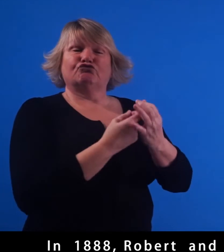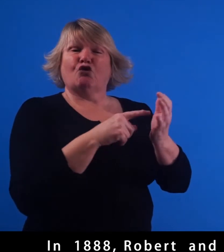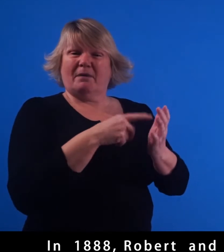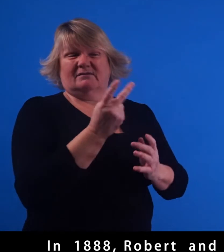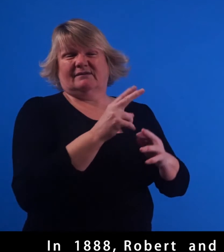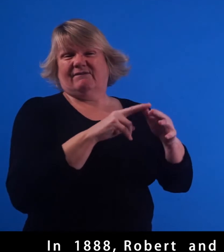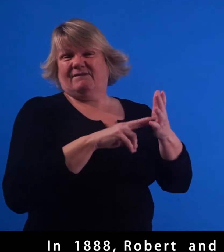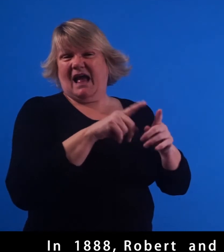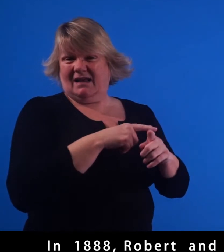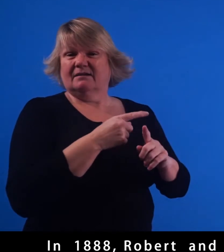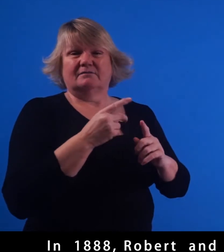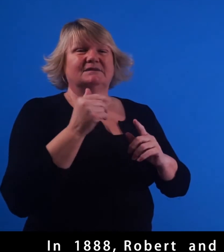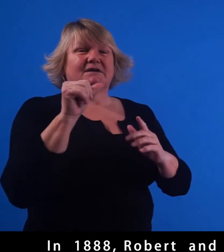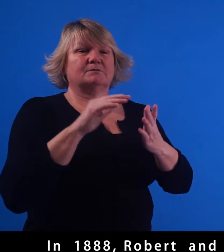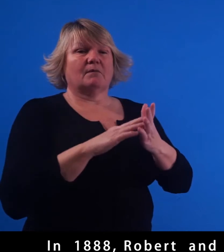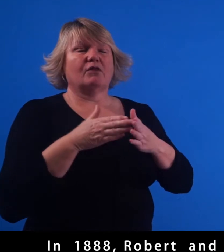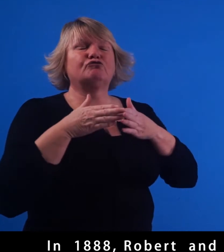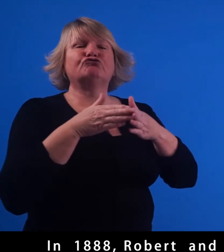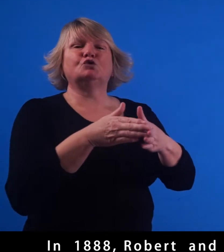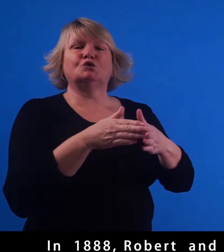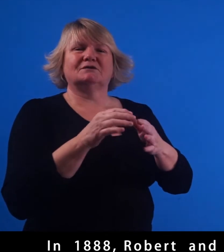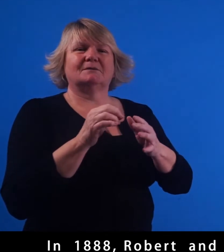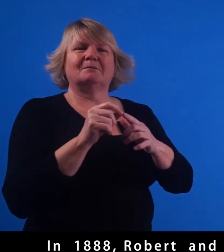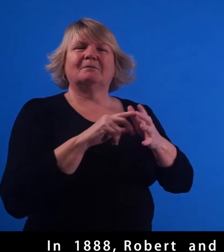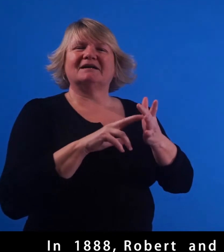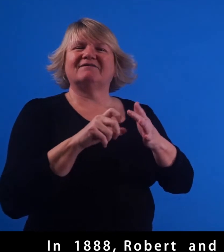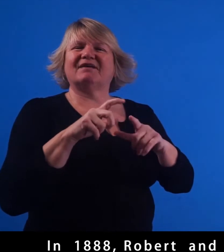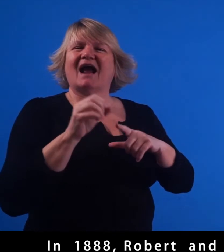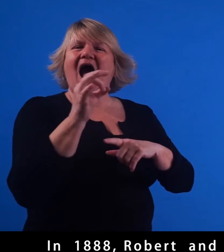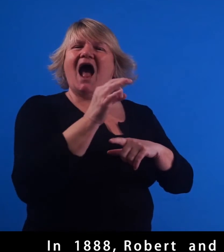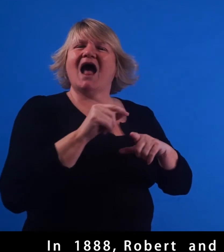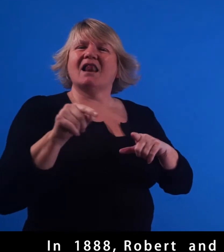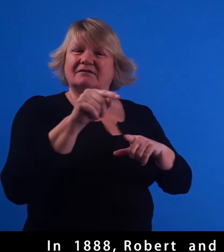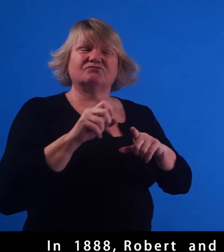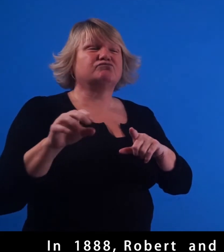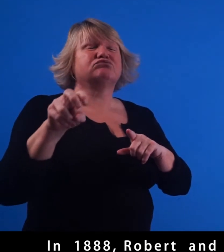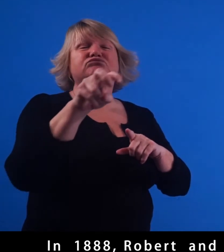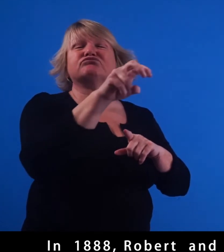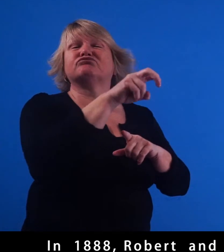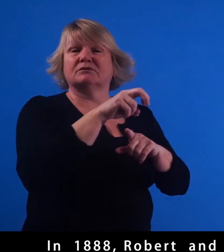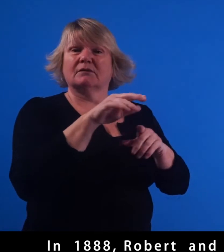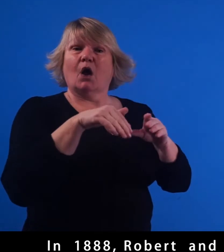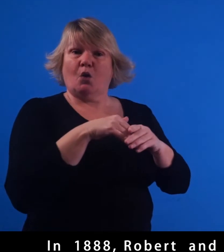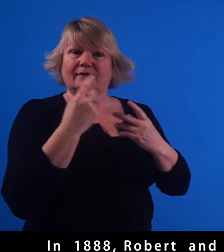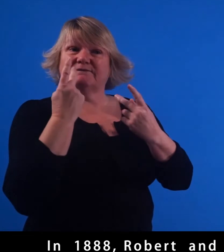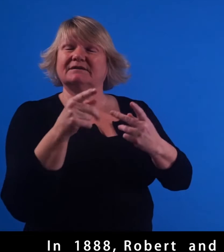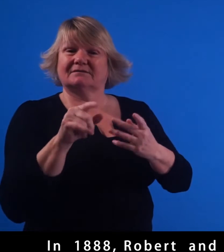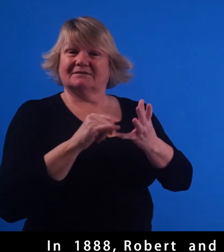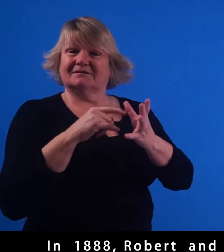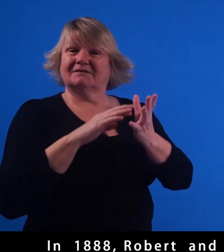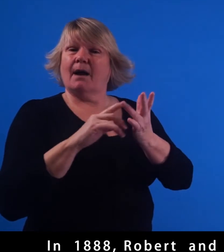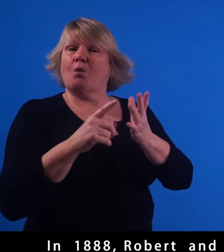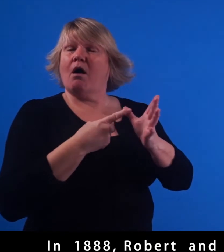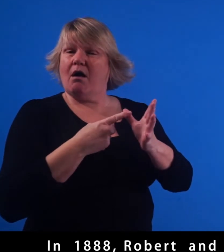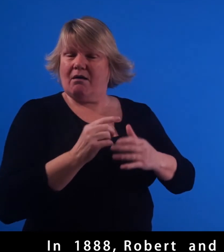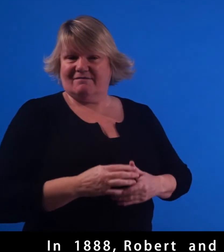1888, Robert and Fanny went on a 6-month cruise of the Pacific Islands, including a visit